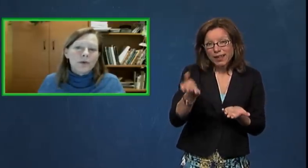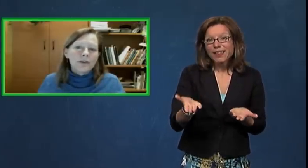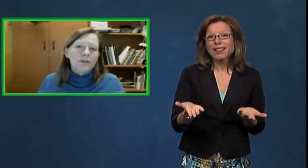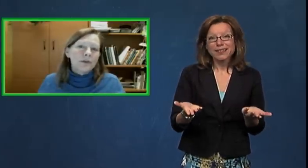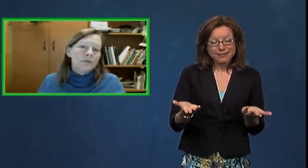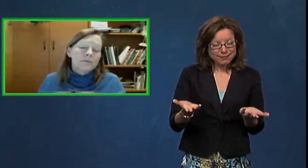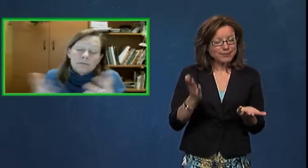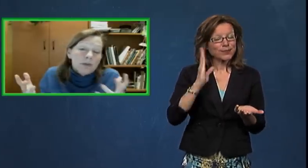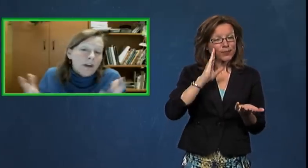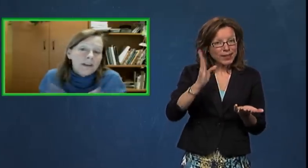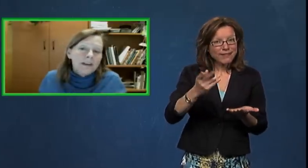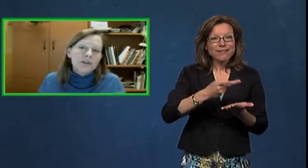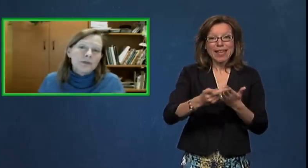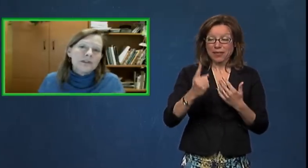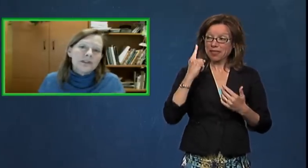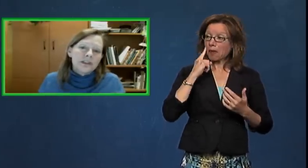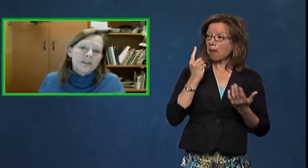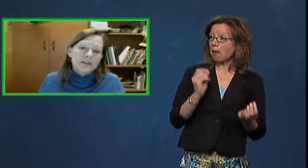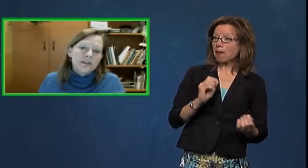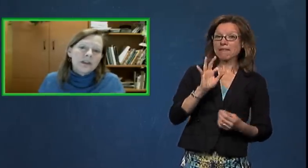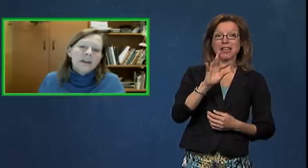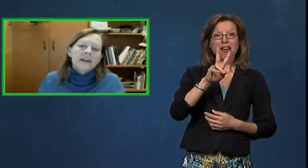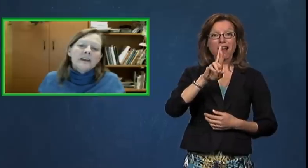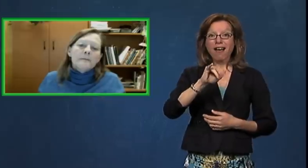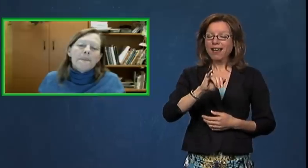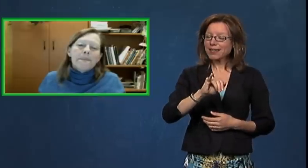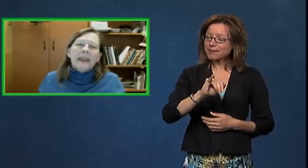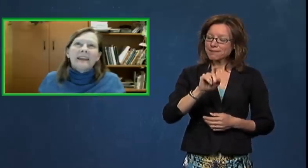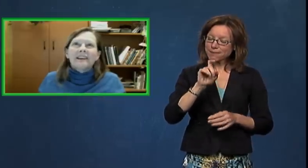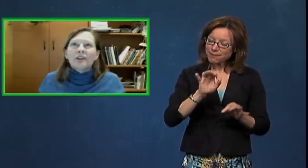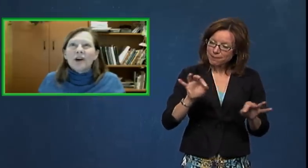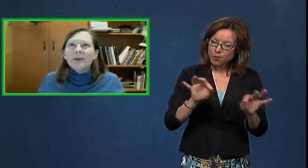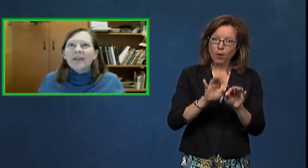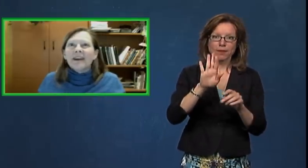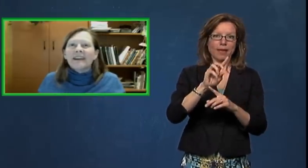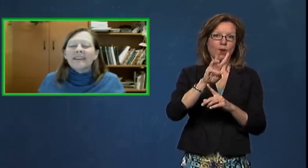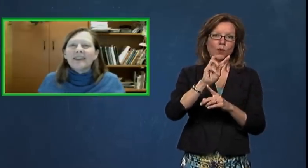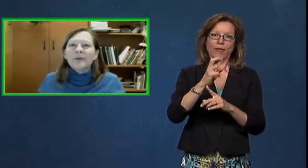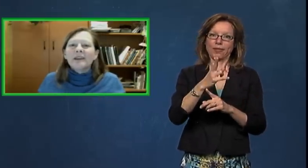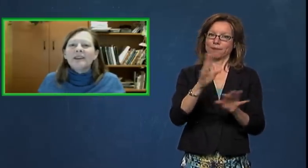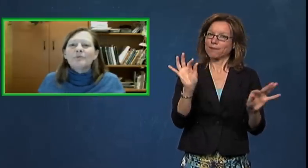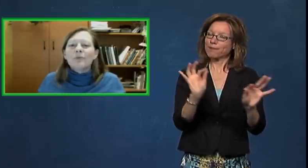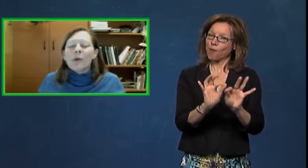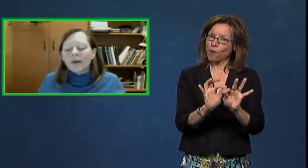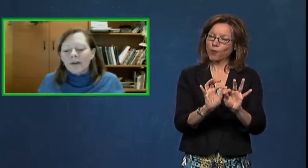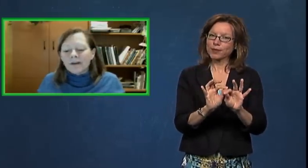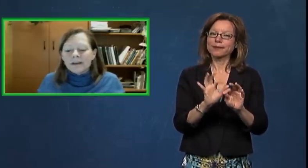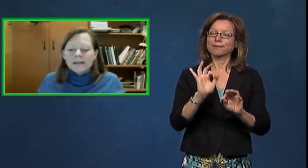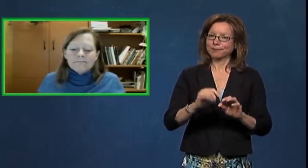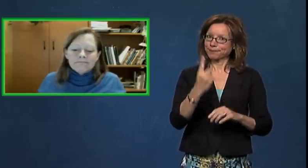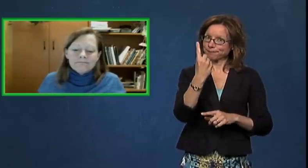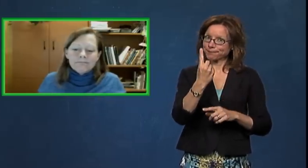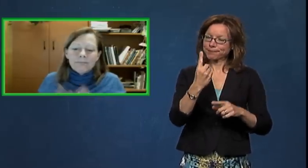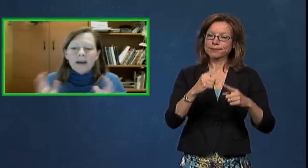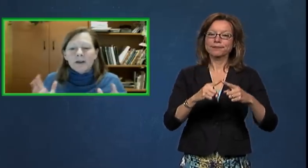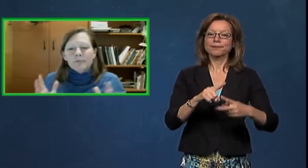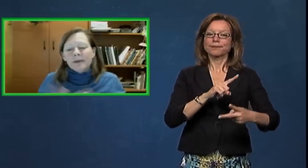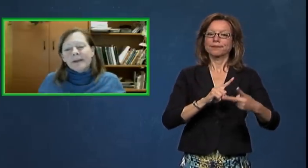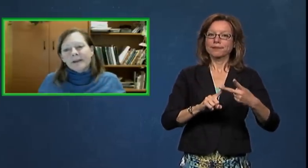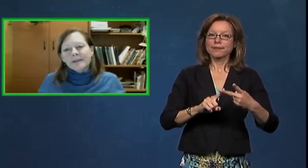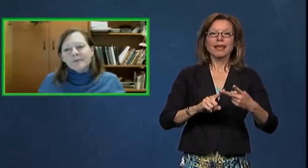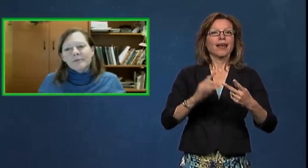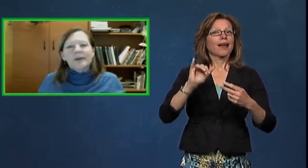of work for providing a student's needs. And along with that, I think we need more